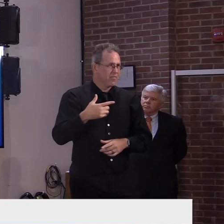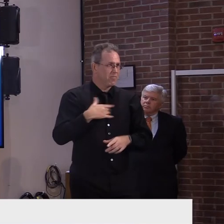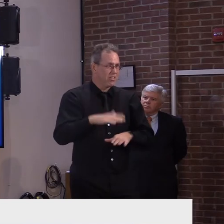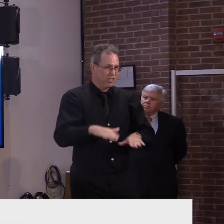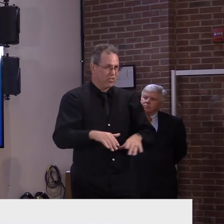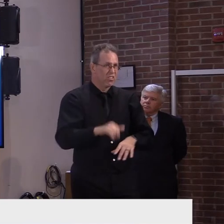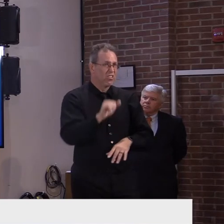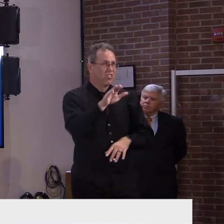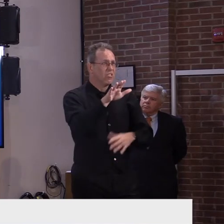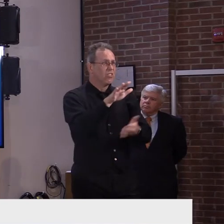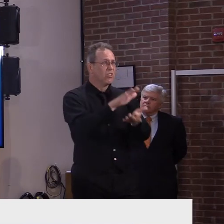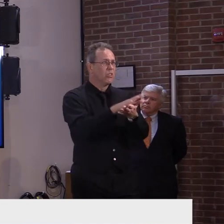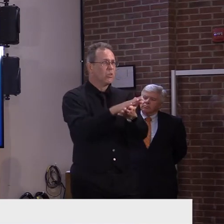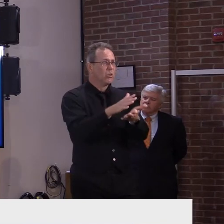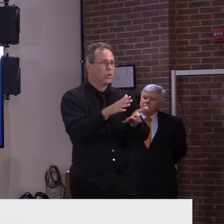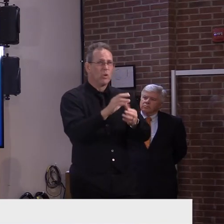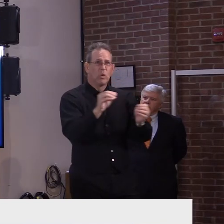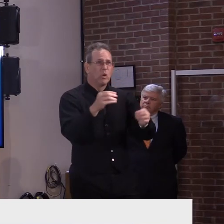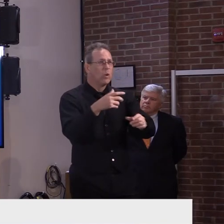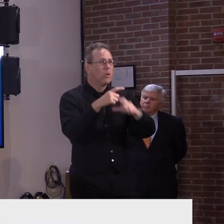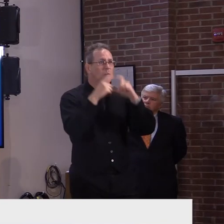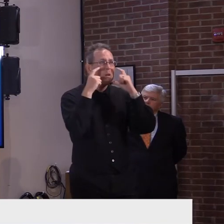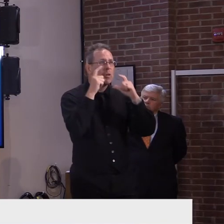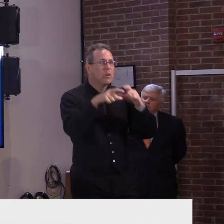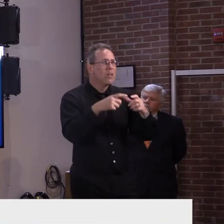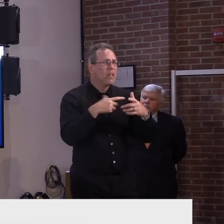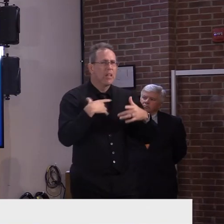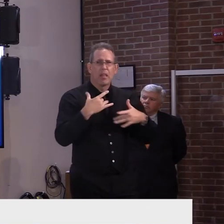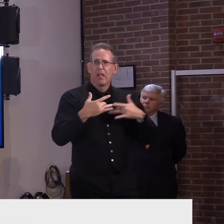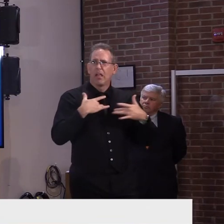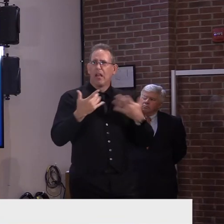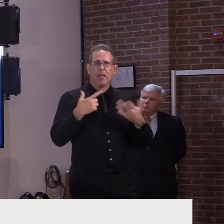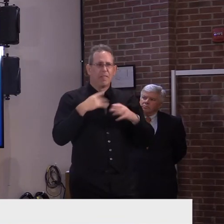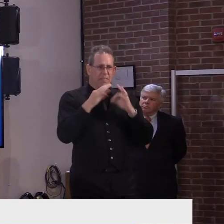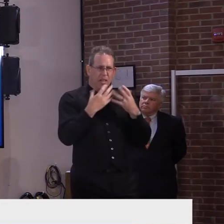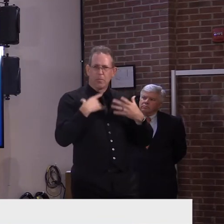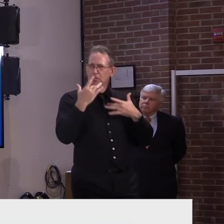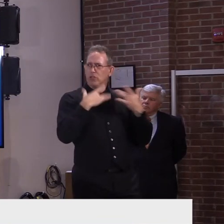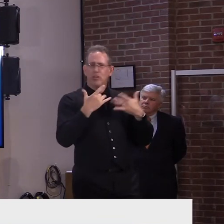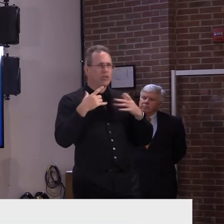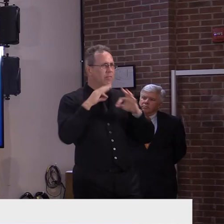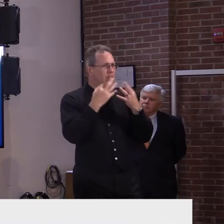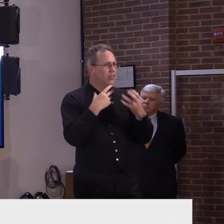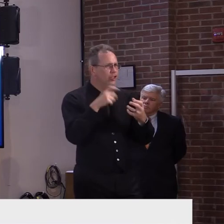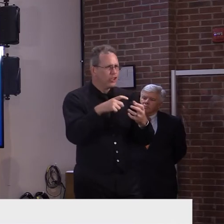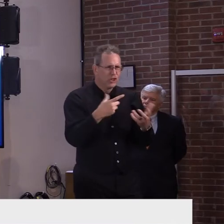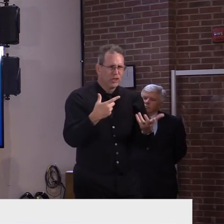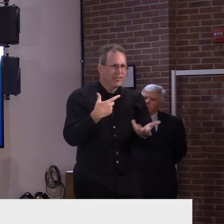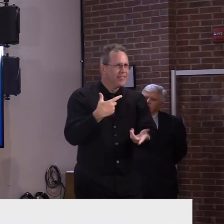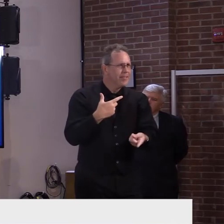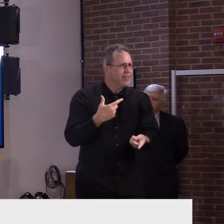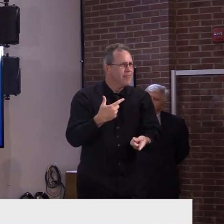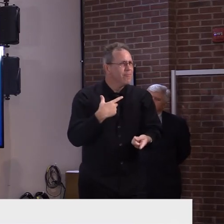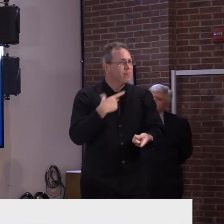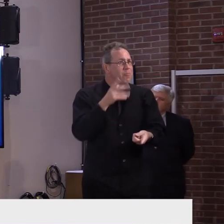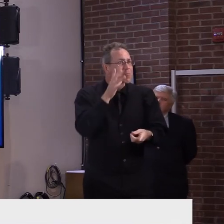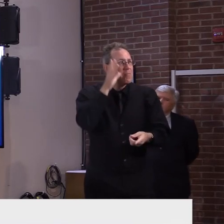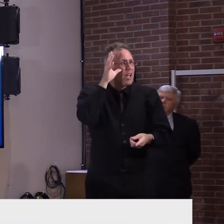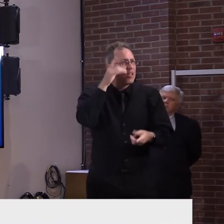emergency. It puts them in a very difficult position if they believe the science and they've done their homework and